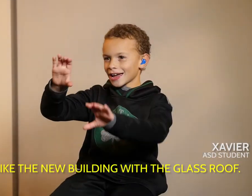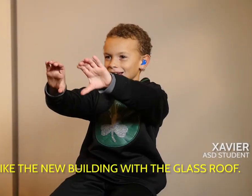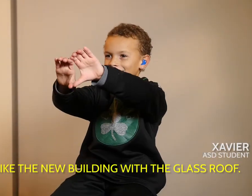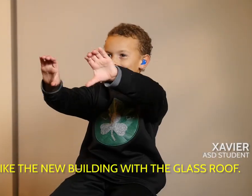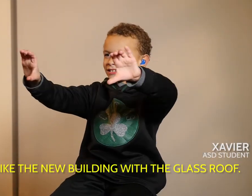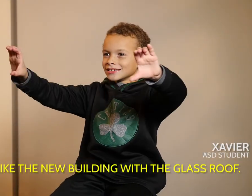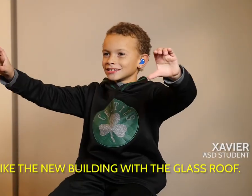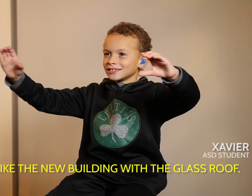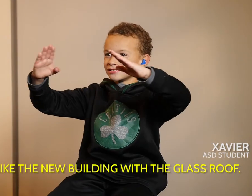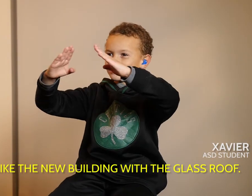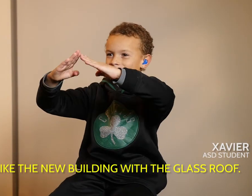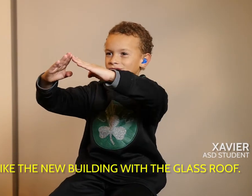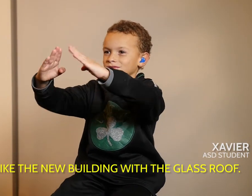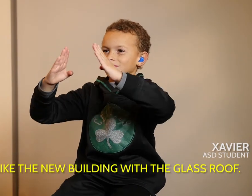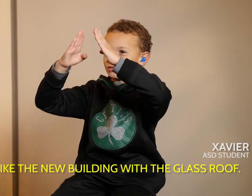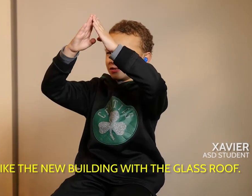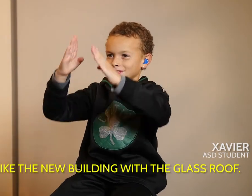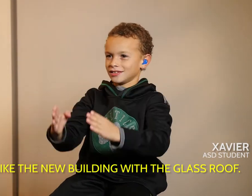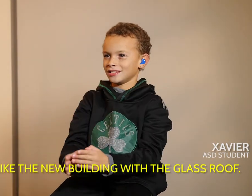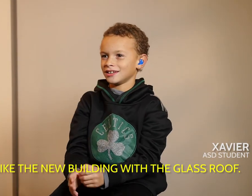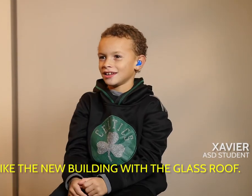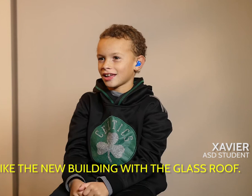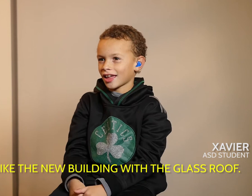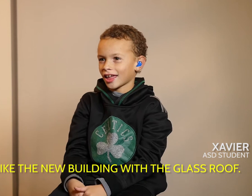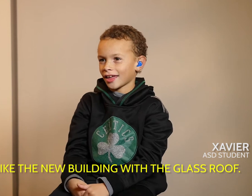I like the new building with the glass roof.